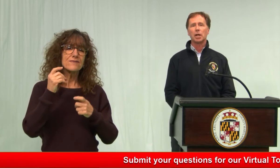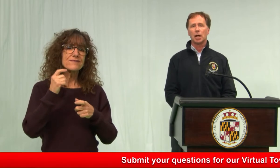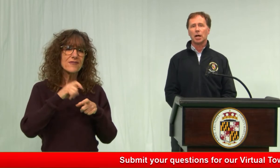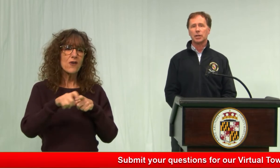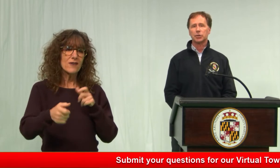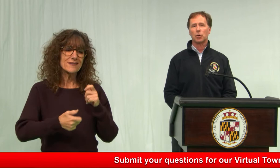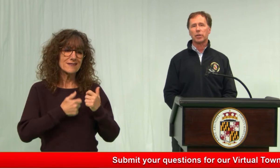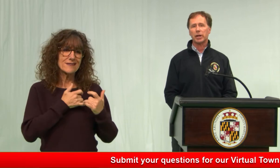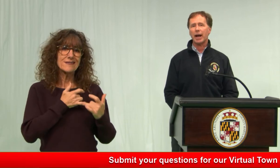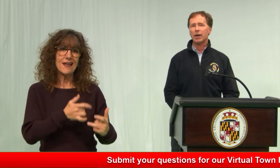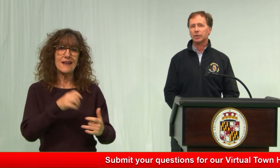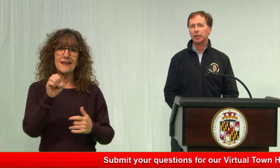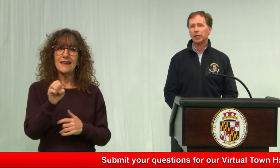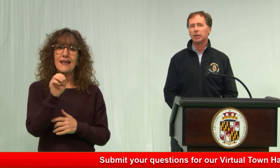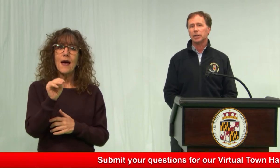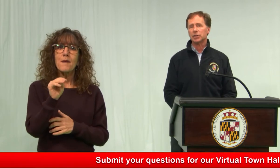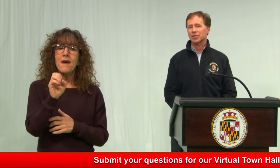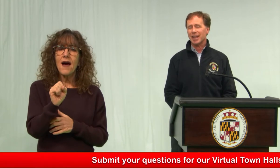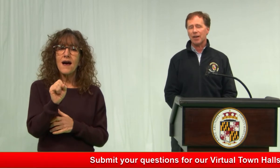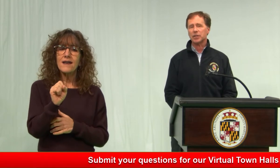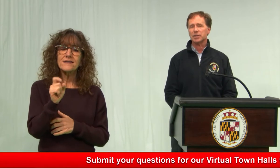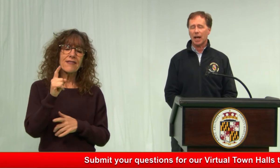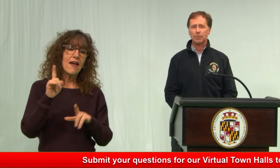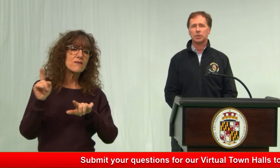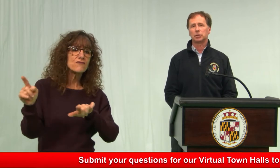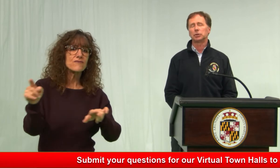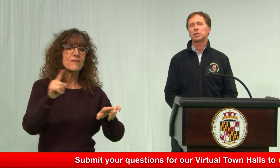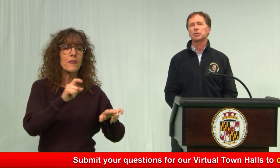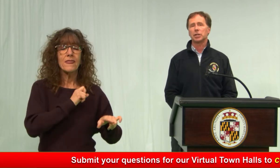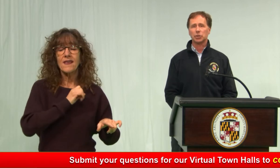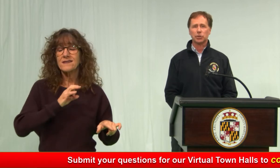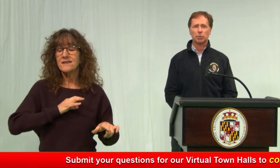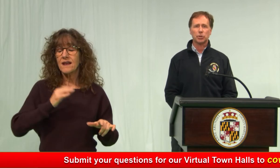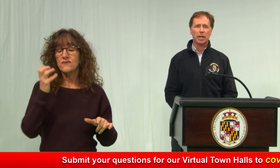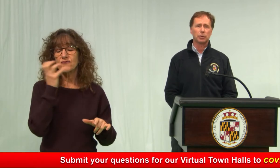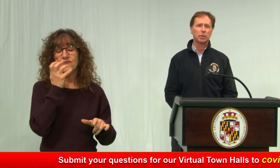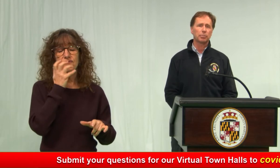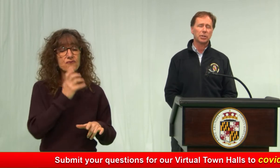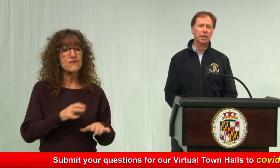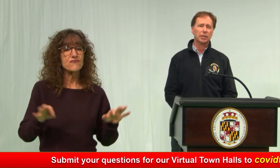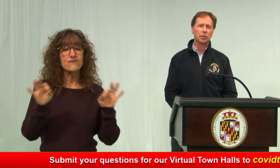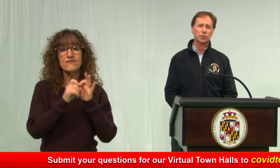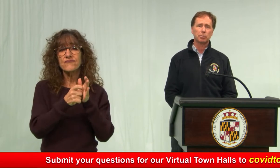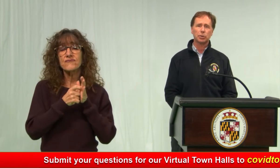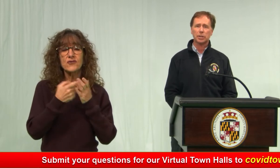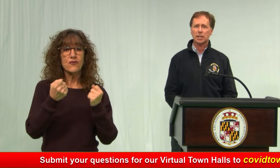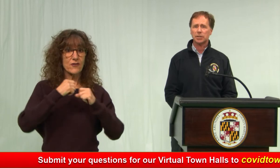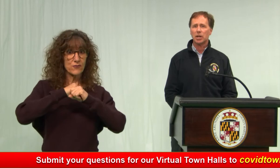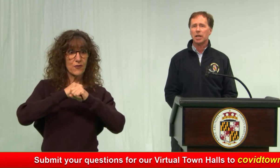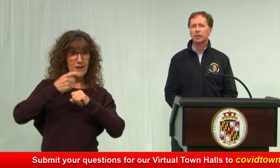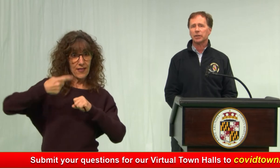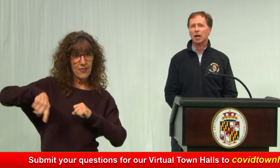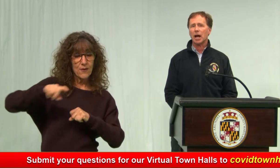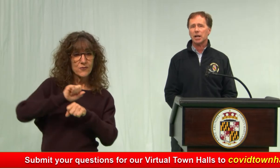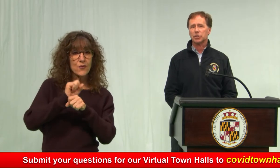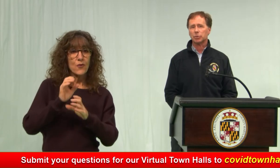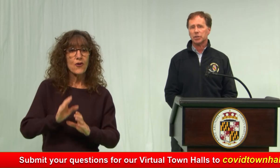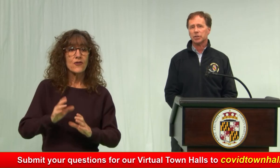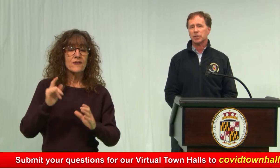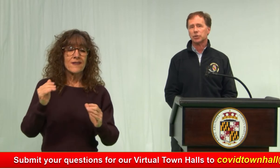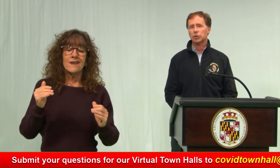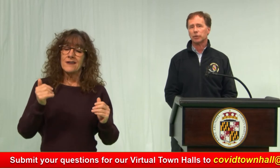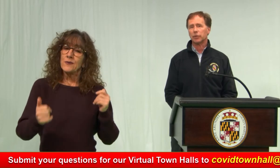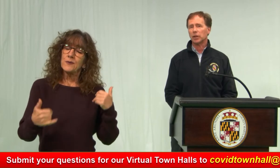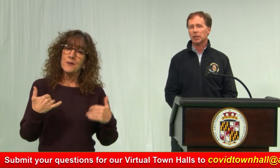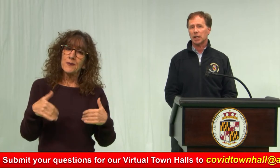calls. So they're out there. Their staffing is absolutely essential. So we're trying to protect those employees. They're at the highest